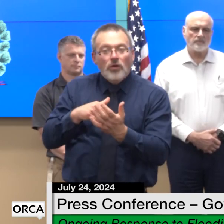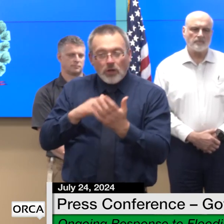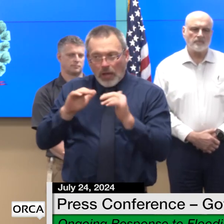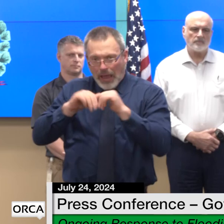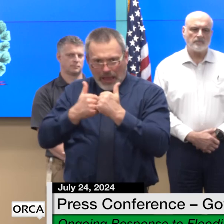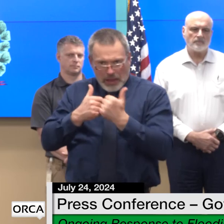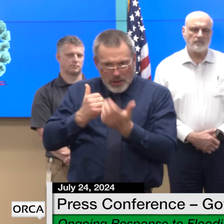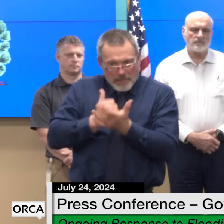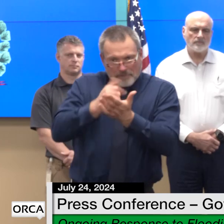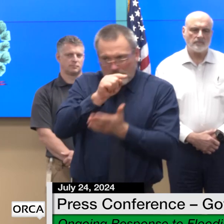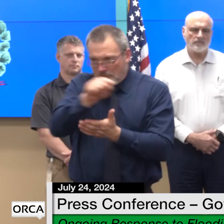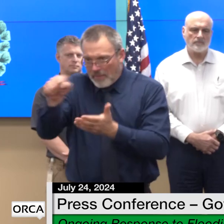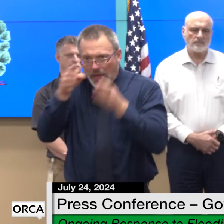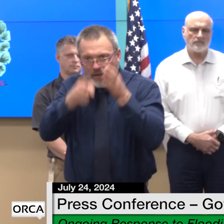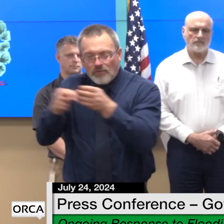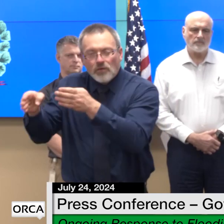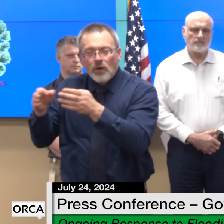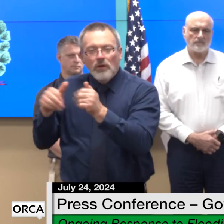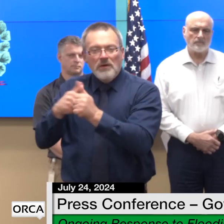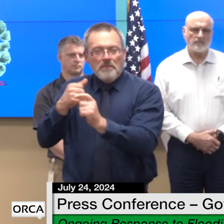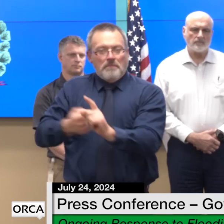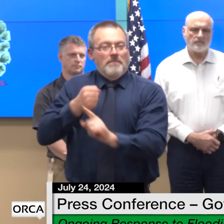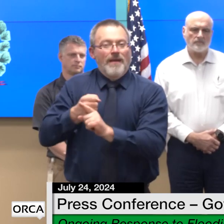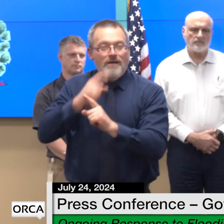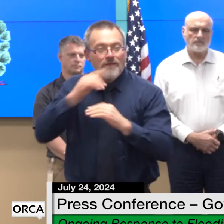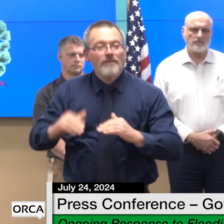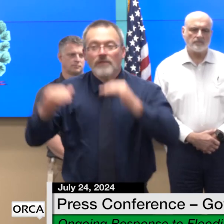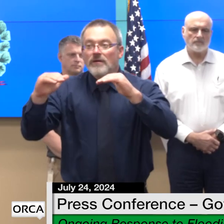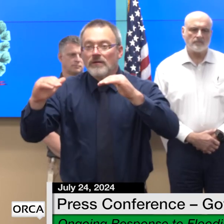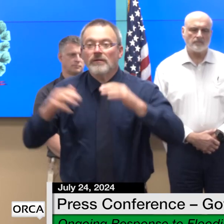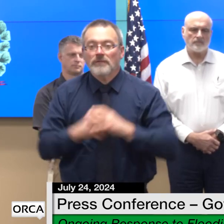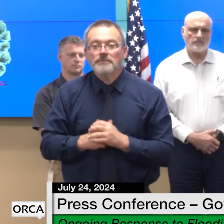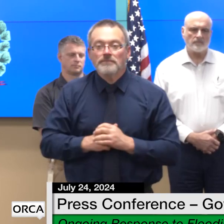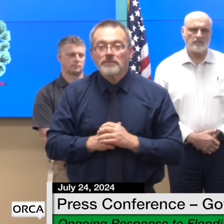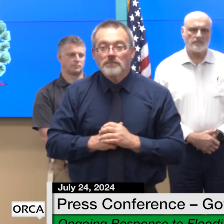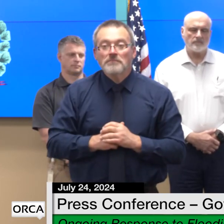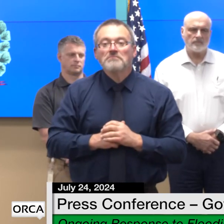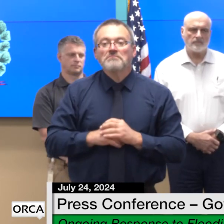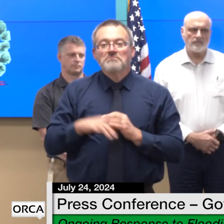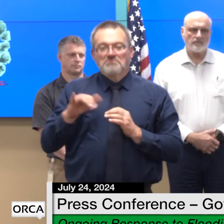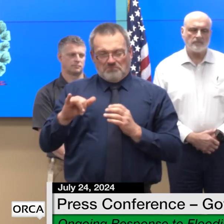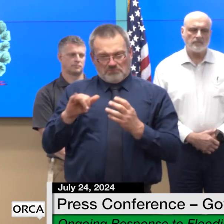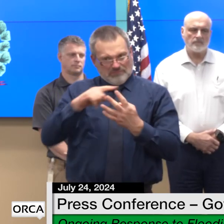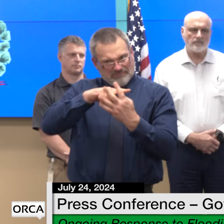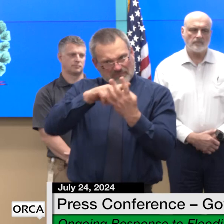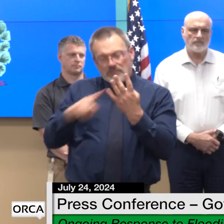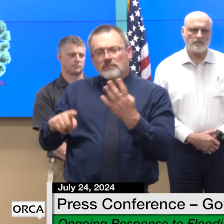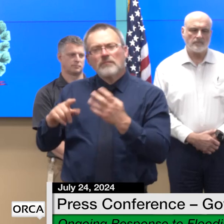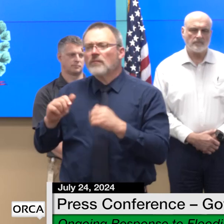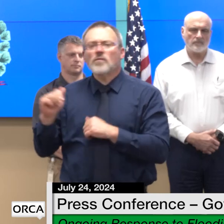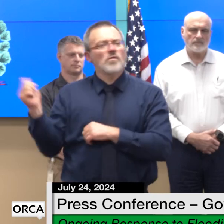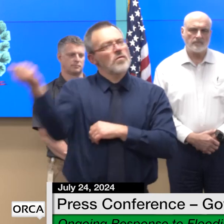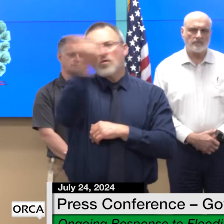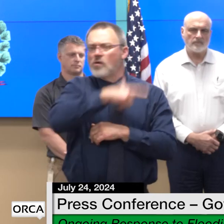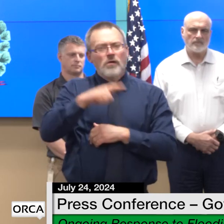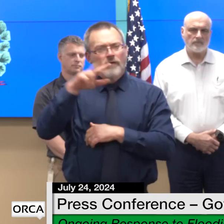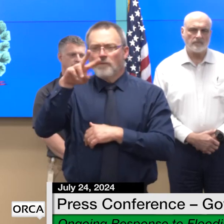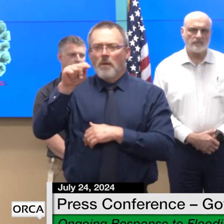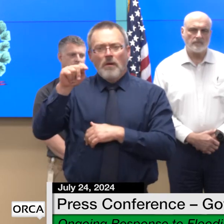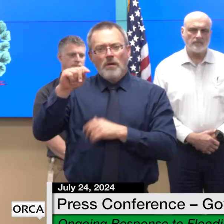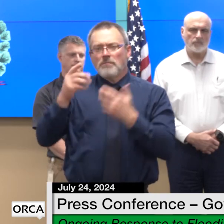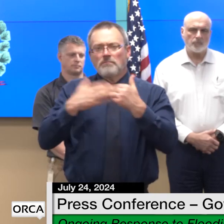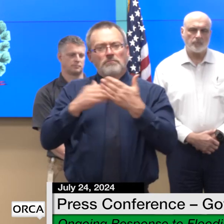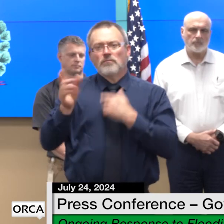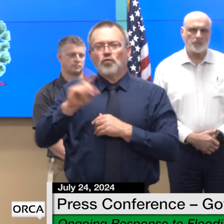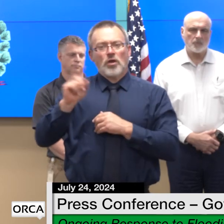navigate the recovery process. These centers are open to all residents from throughout the state. The